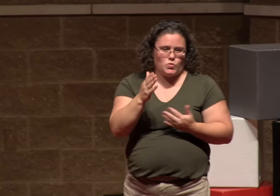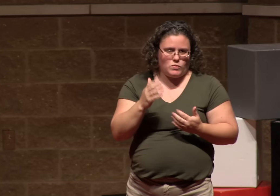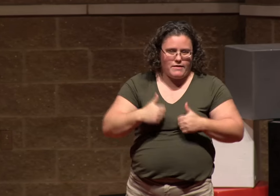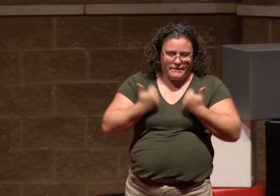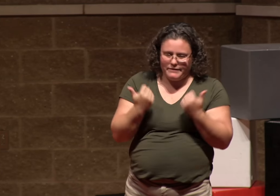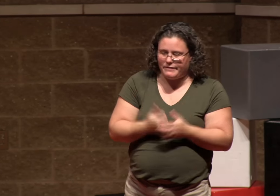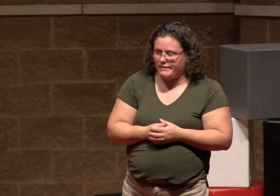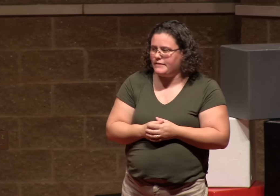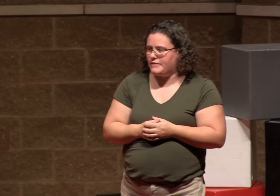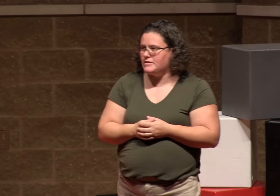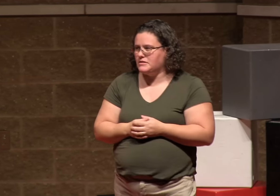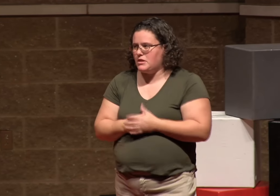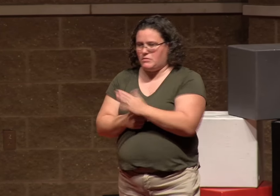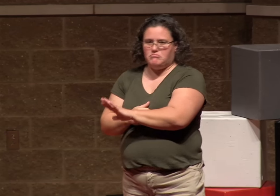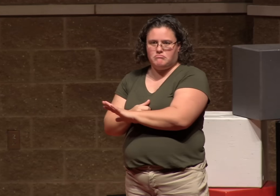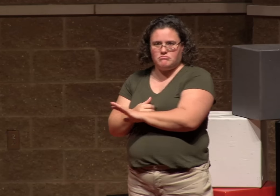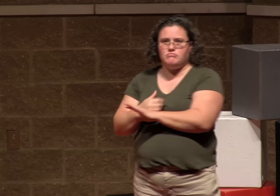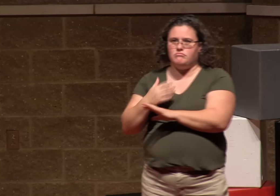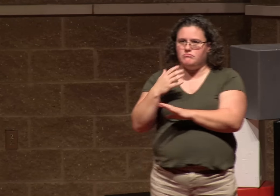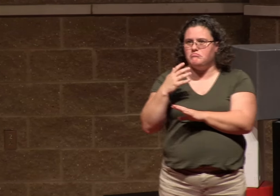different experiences throughout my life.